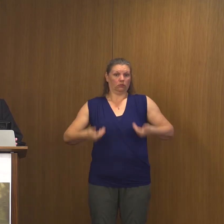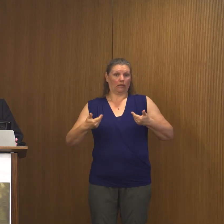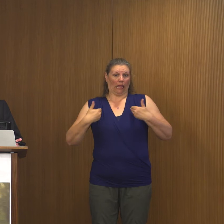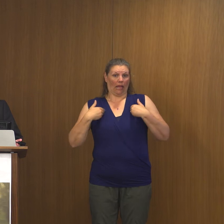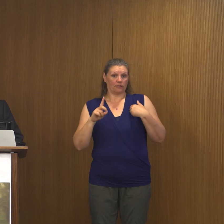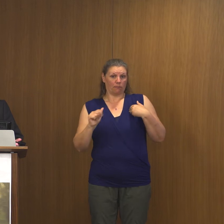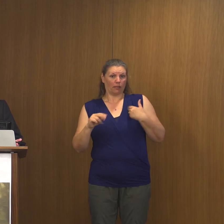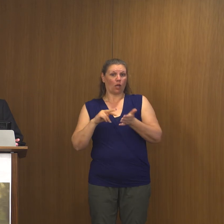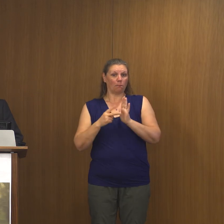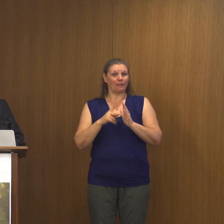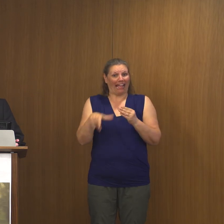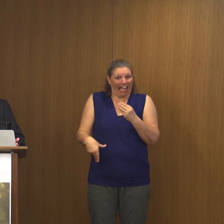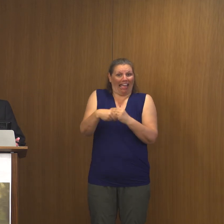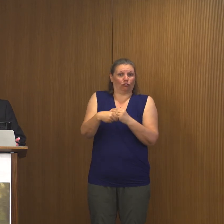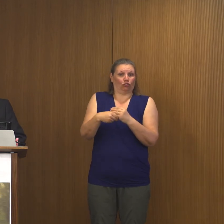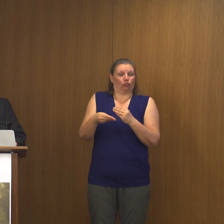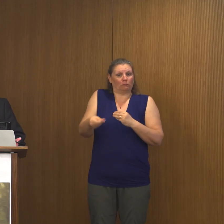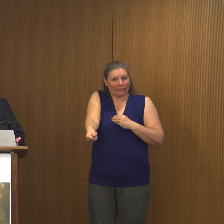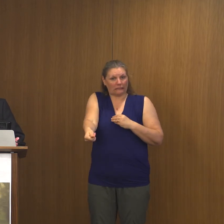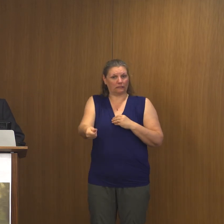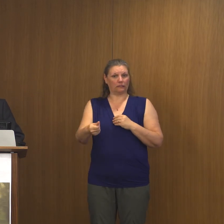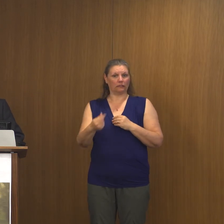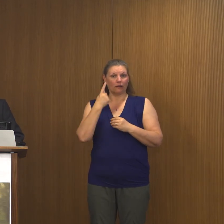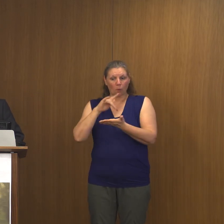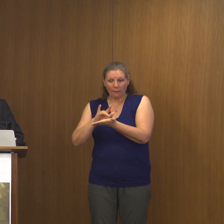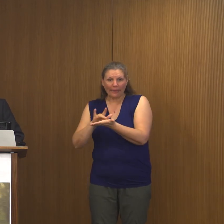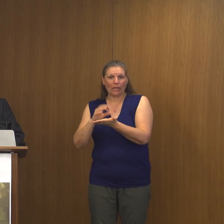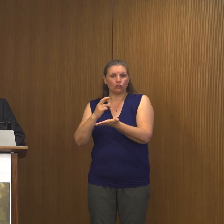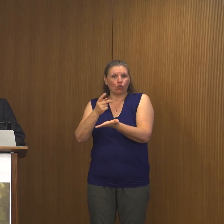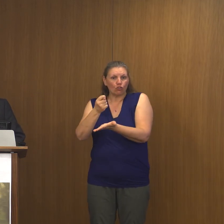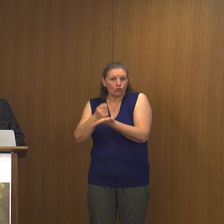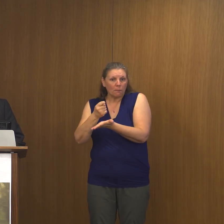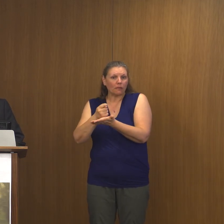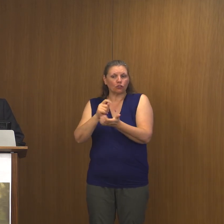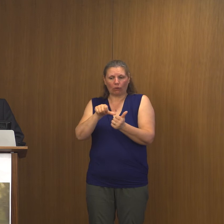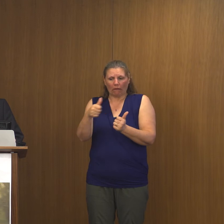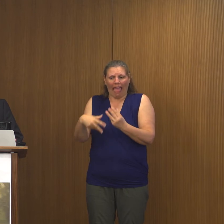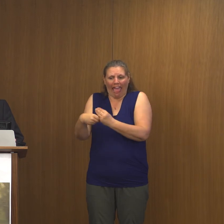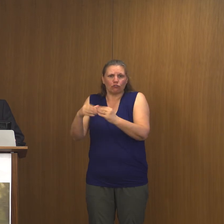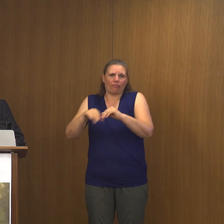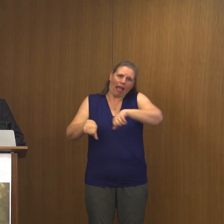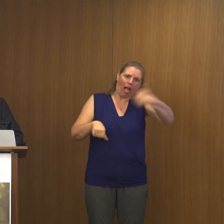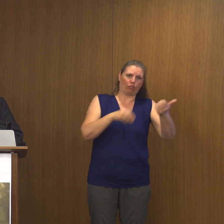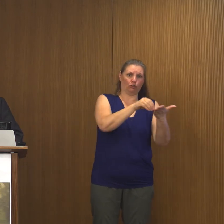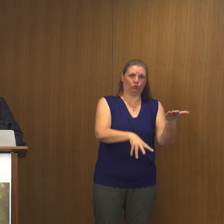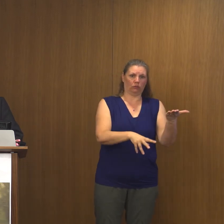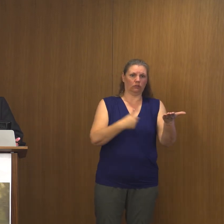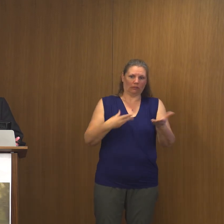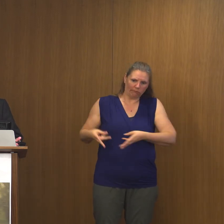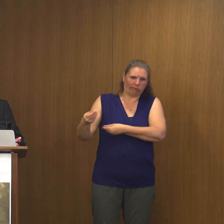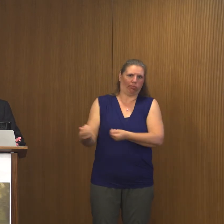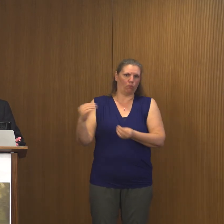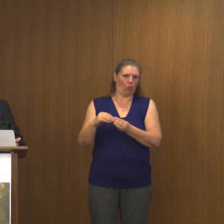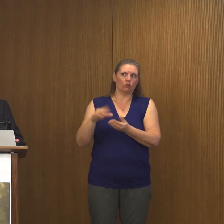costs associated in addition, such as medications or extra treatments or different modalities like that. So in addition to this, I was